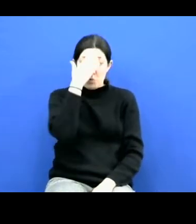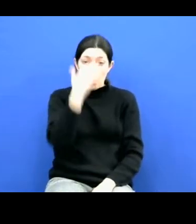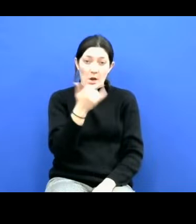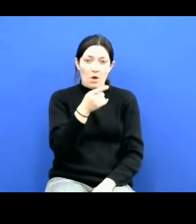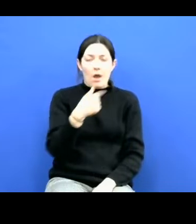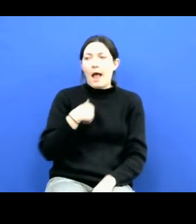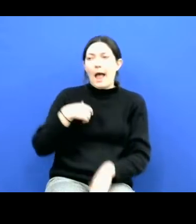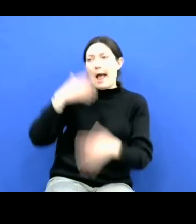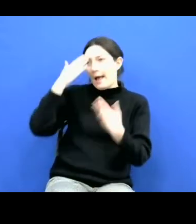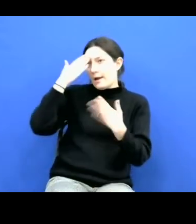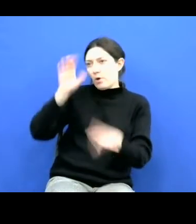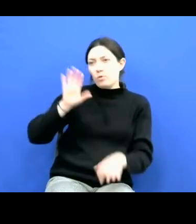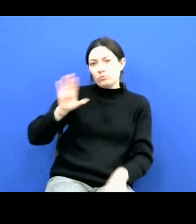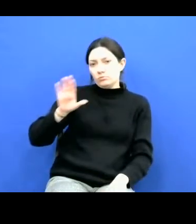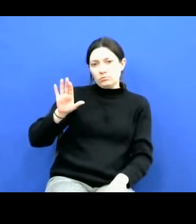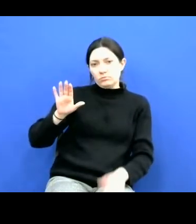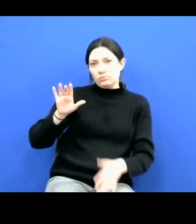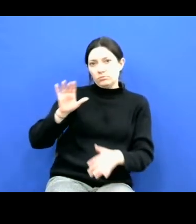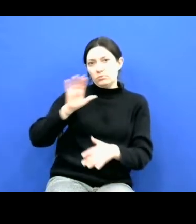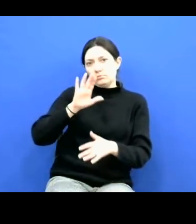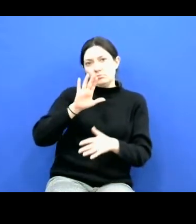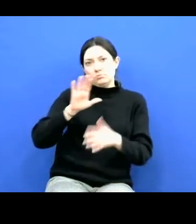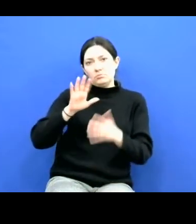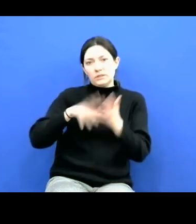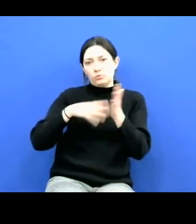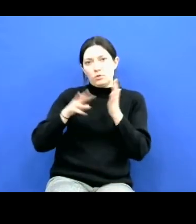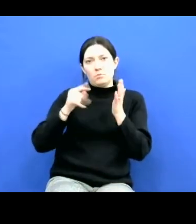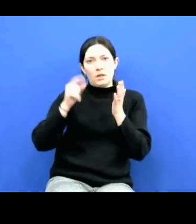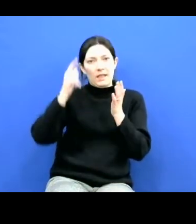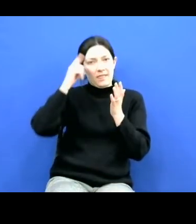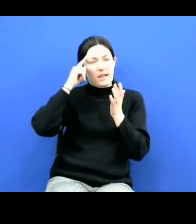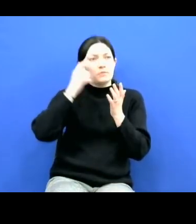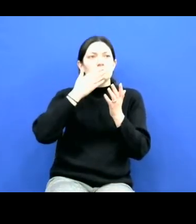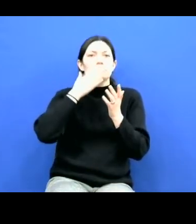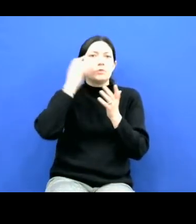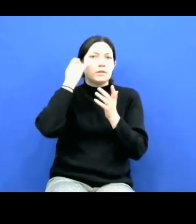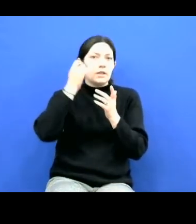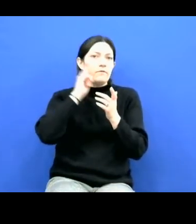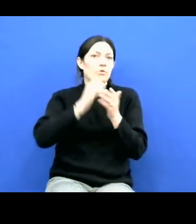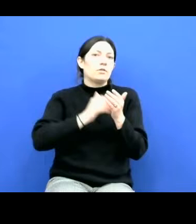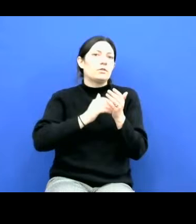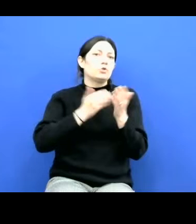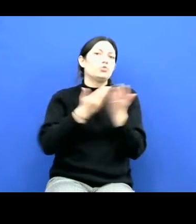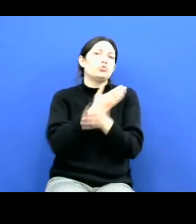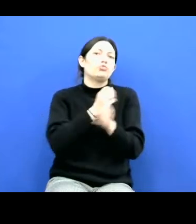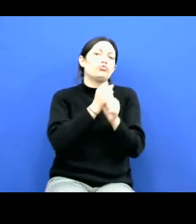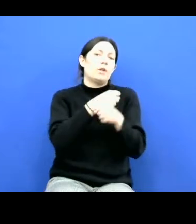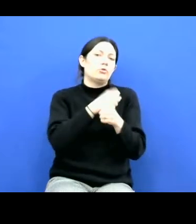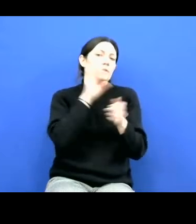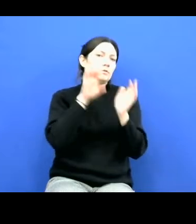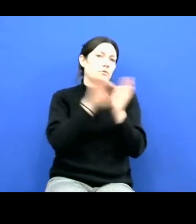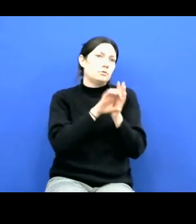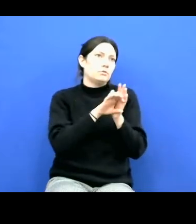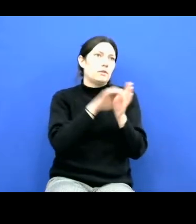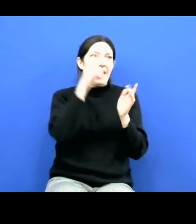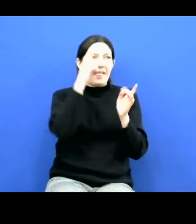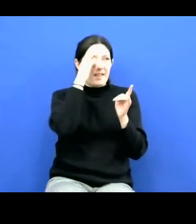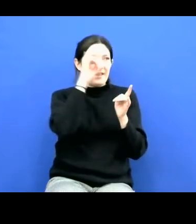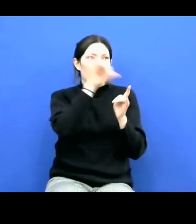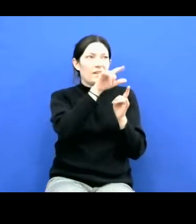for Mr. Fahey's schedule, but I think it must be being practical to get a new kind of rendering. And I think that's what we really want to talk about. I think the Correct, site yeah. plan stands